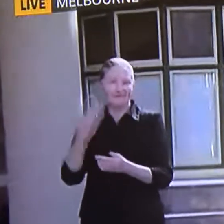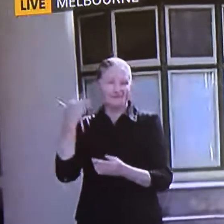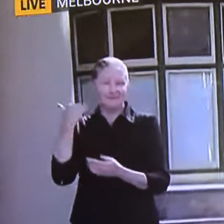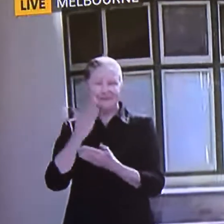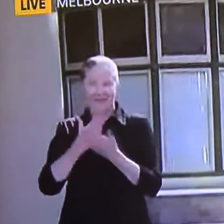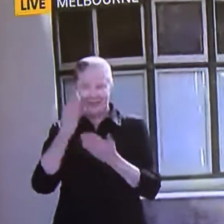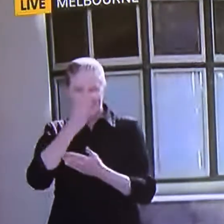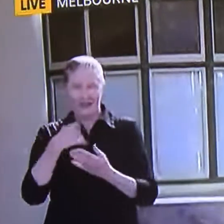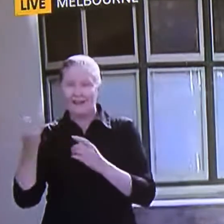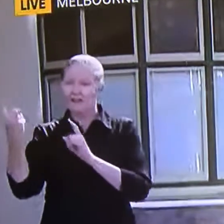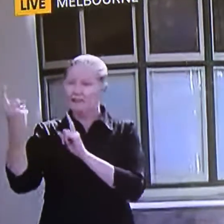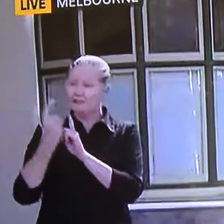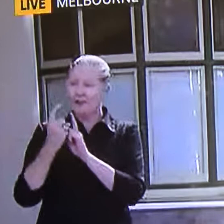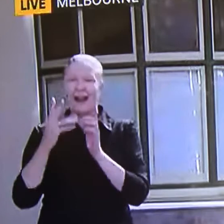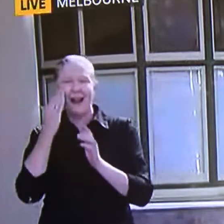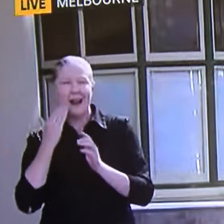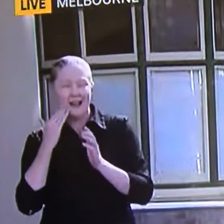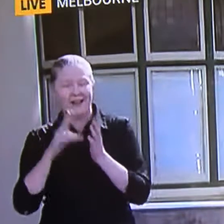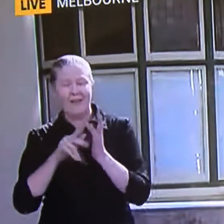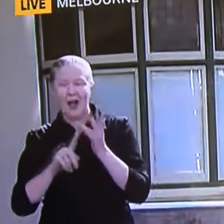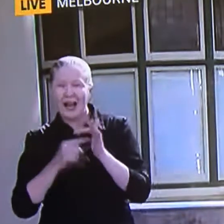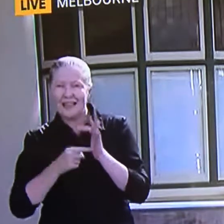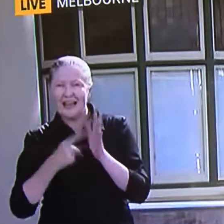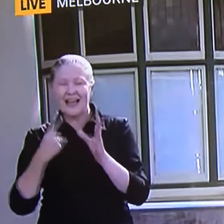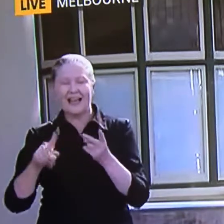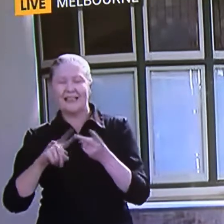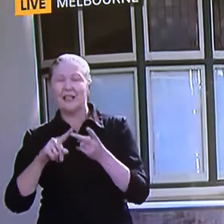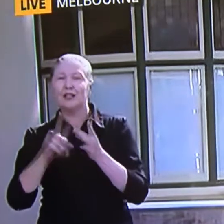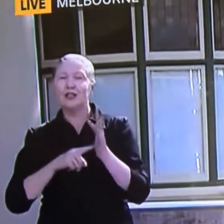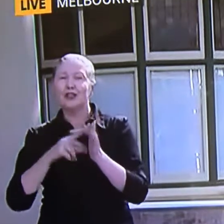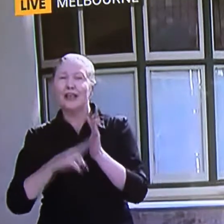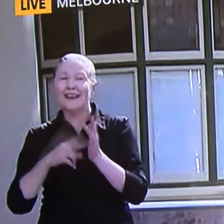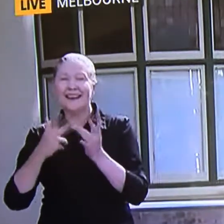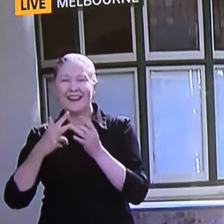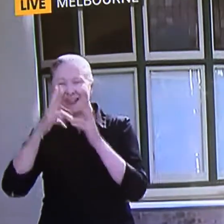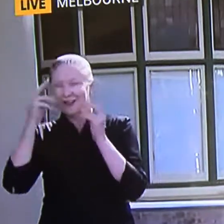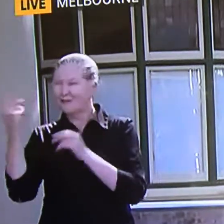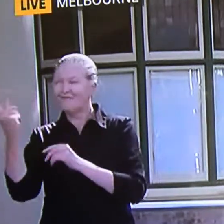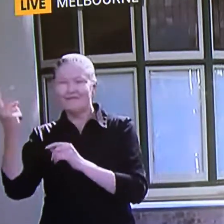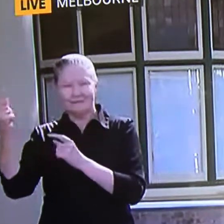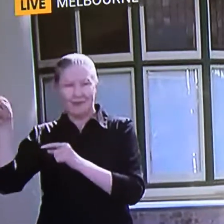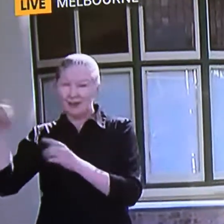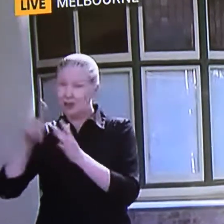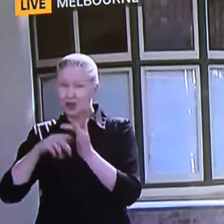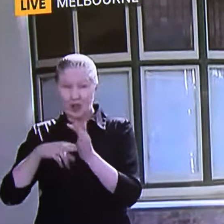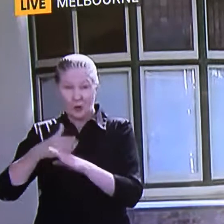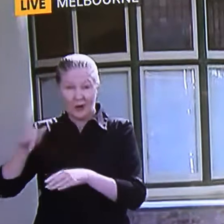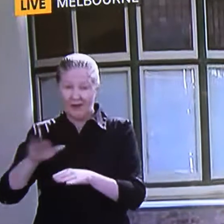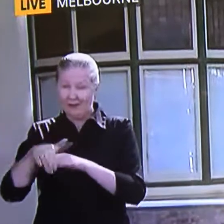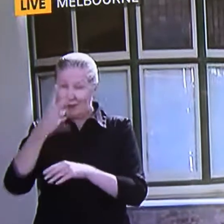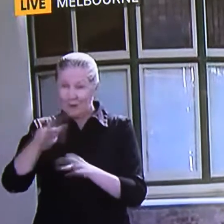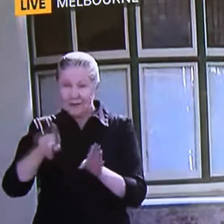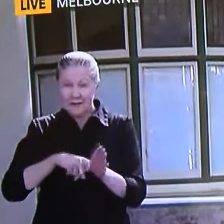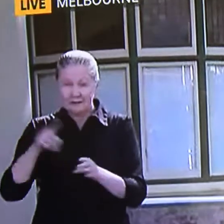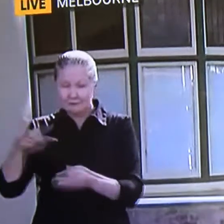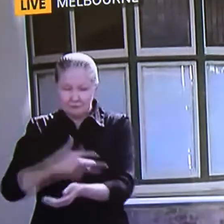by Violetta and Jen. Jen has been here for over 20 years, taking blood and helping